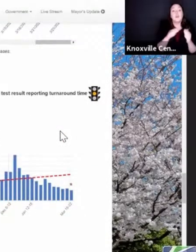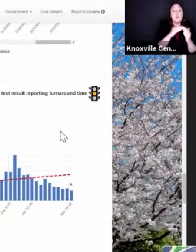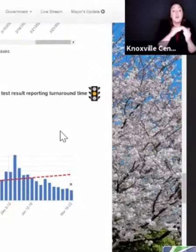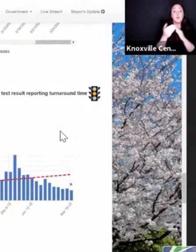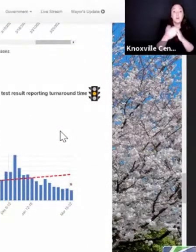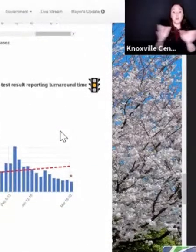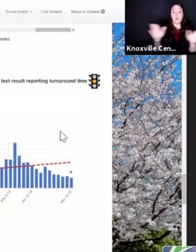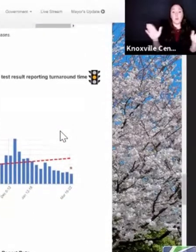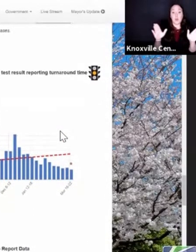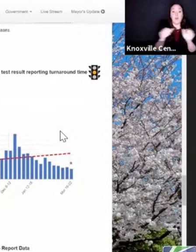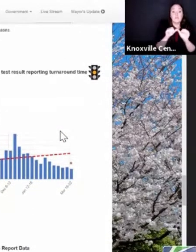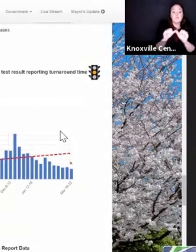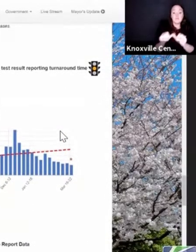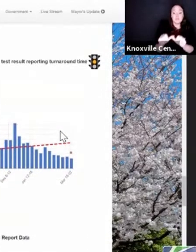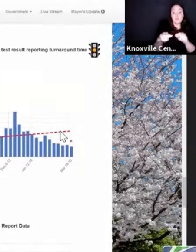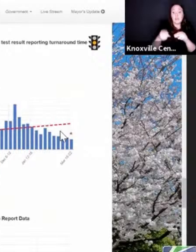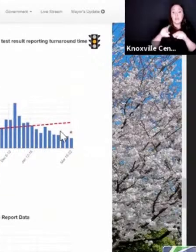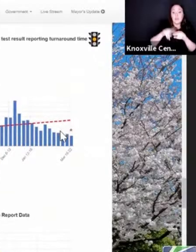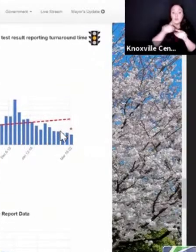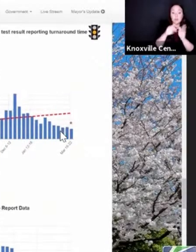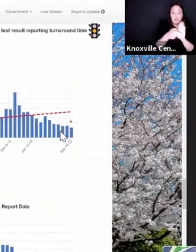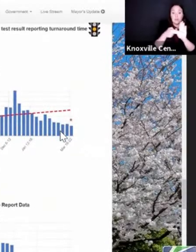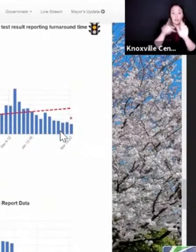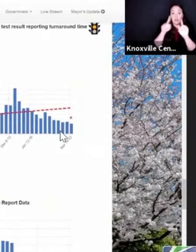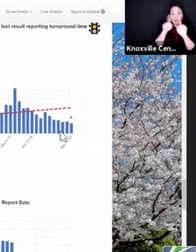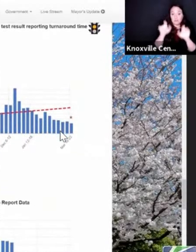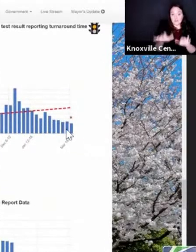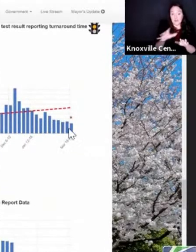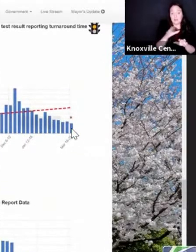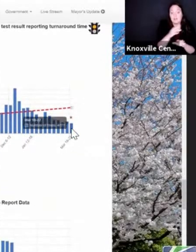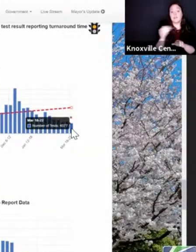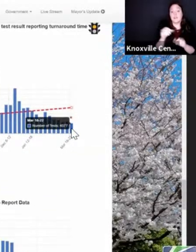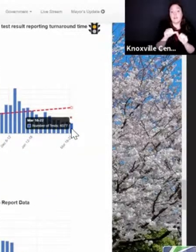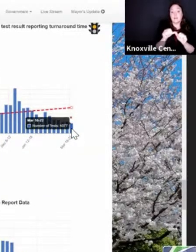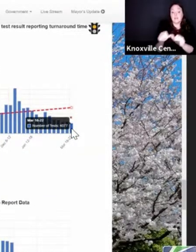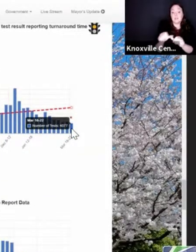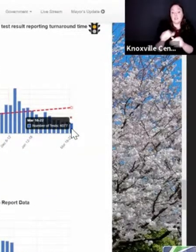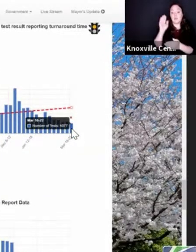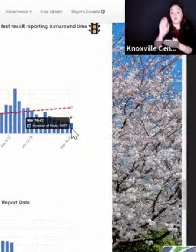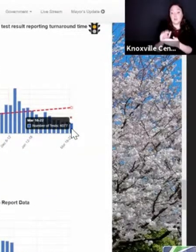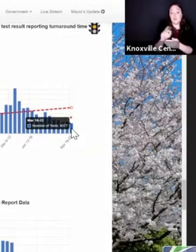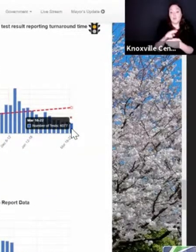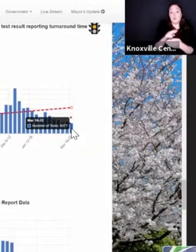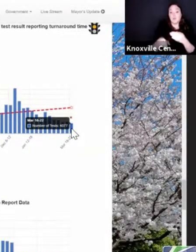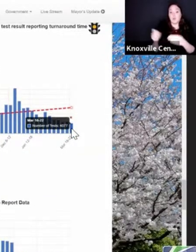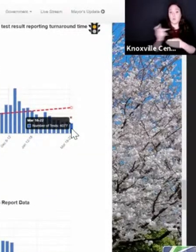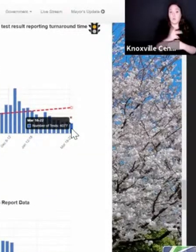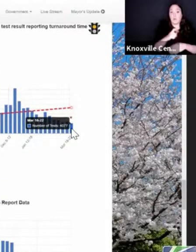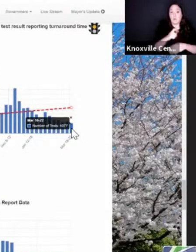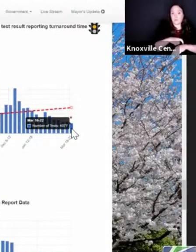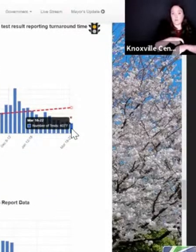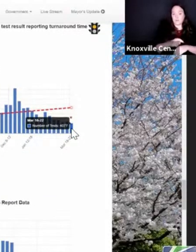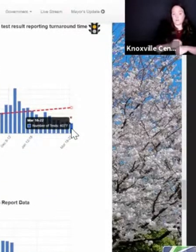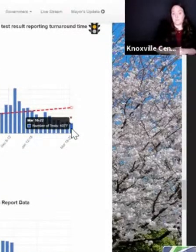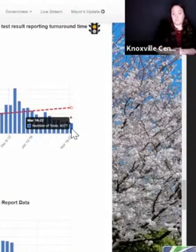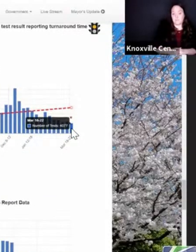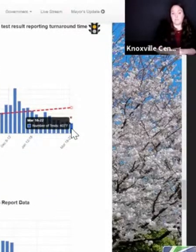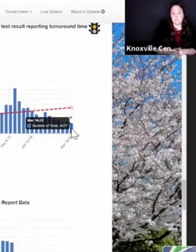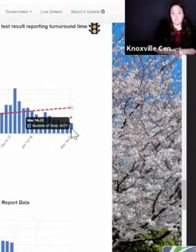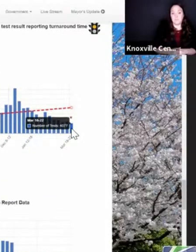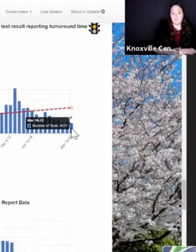sustained and increased diagnostic testing and consistent or decreased test result reporting turnaround